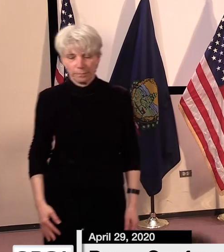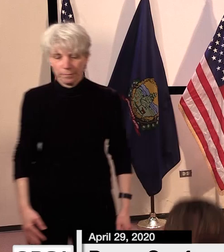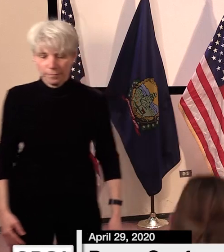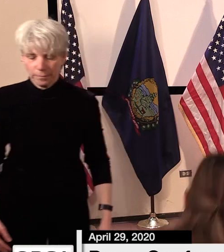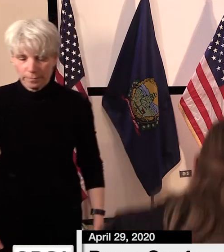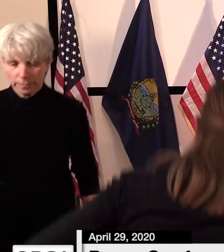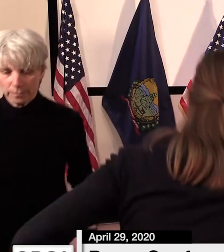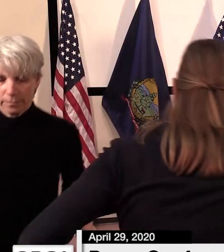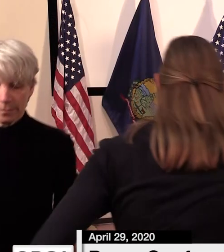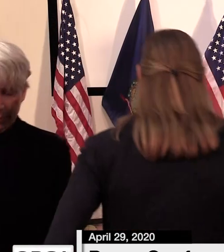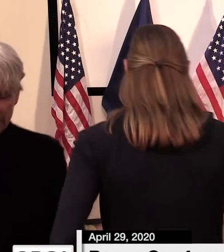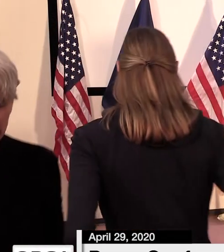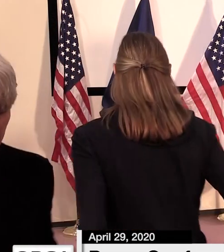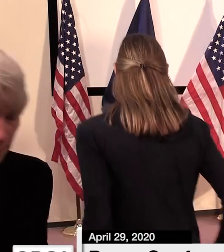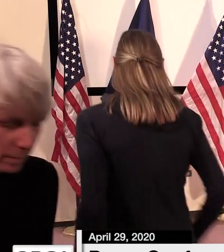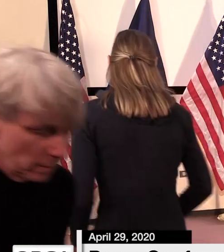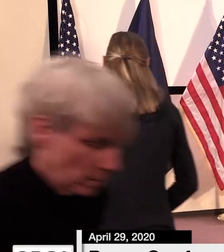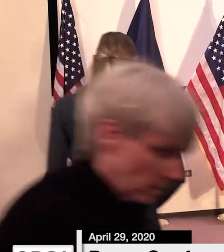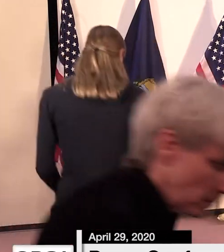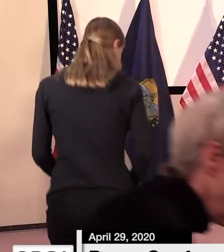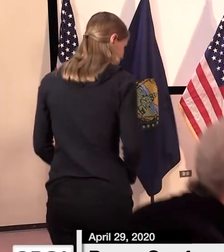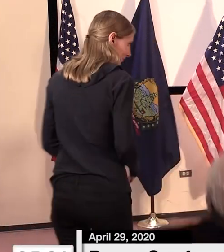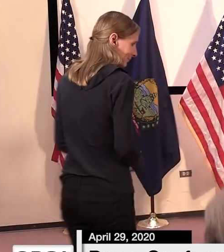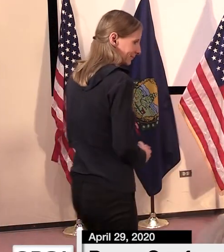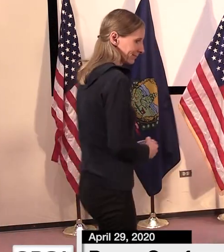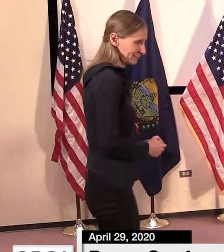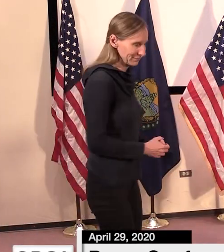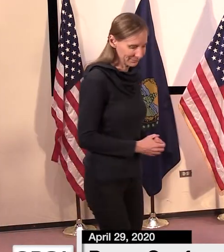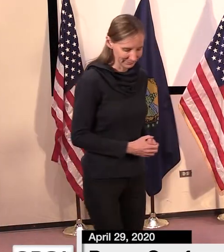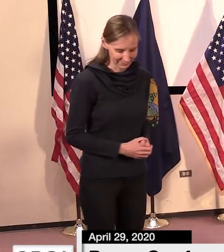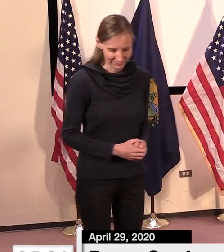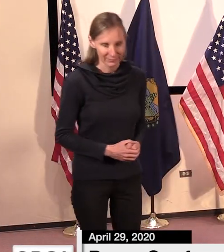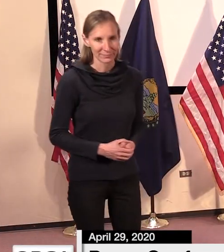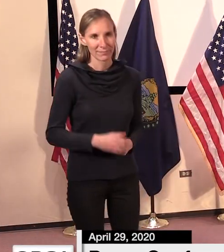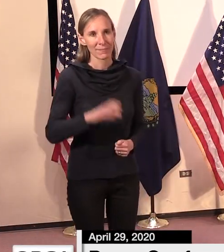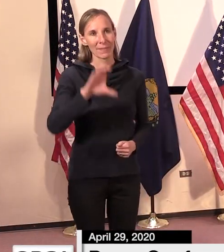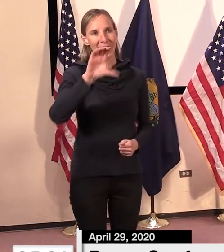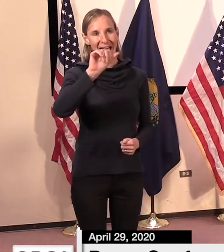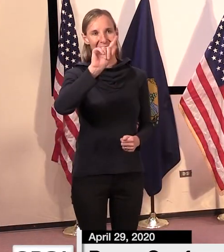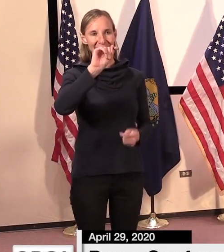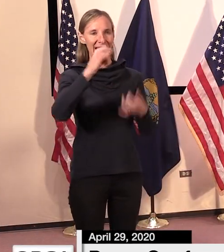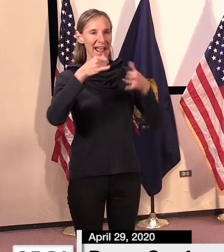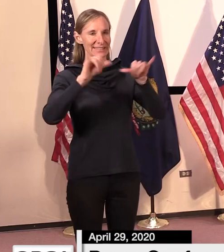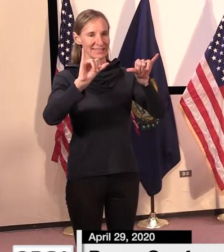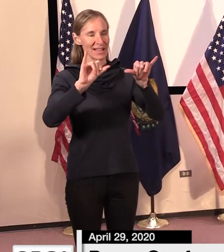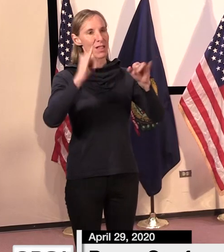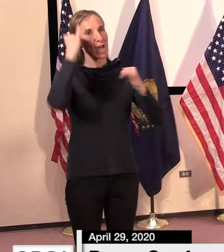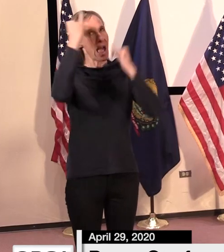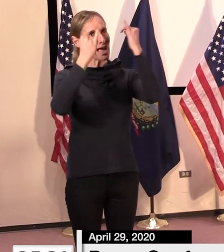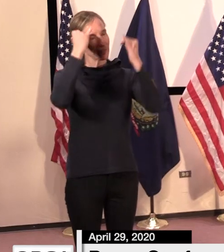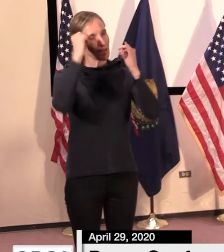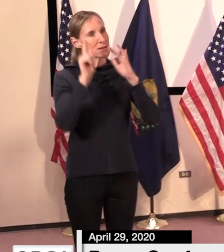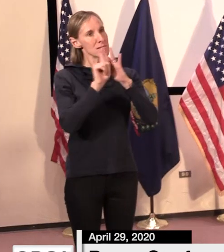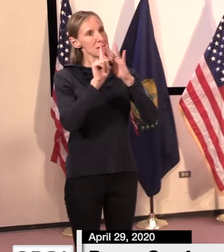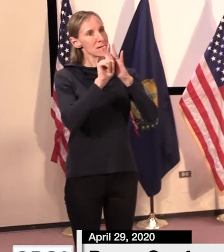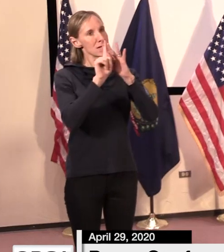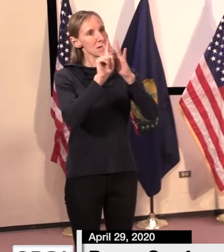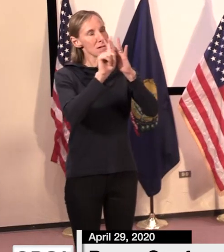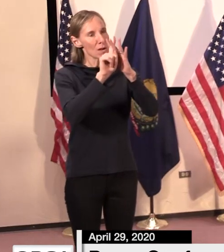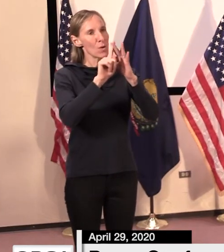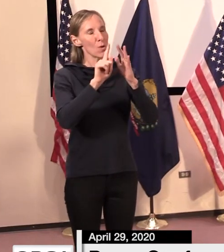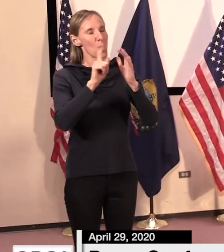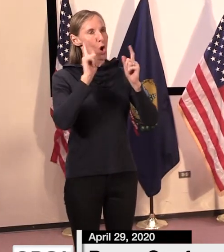Last follow-up on this particular idea. So there's this idea that has come up several times at these press conferences about there being a 10-person limit